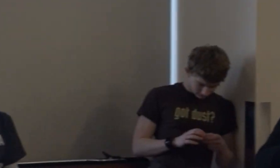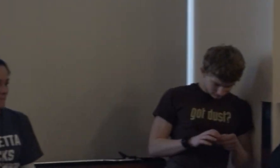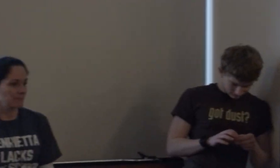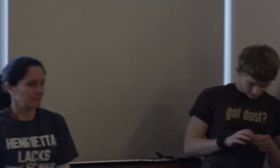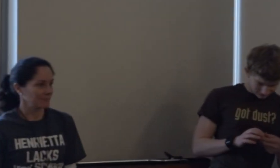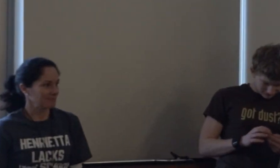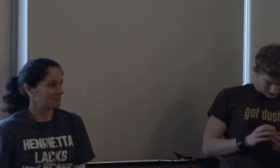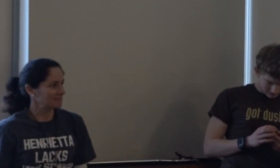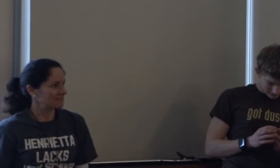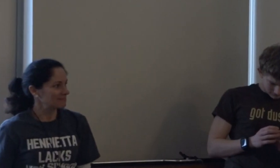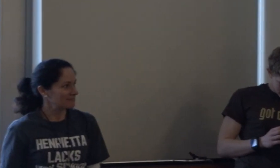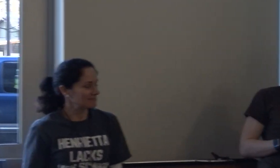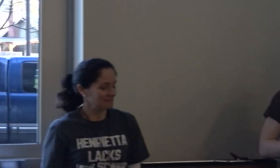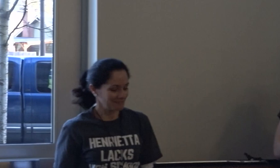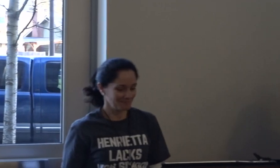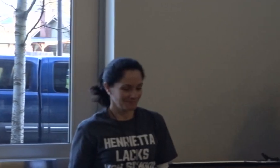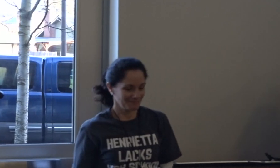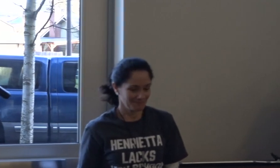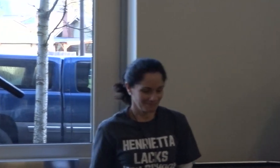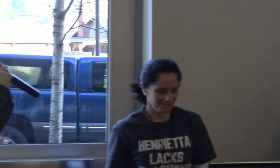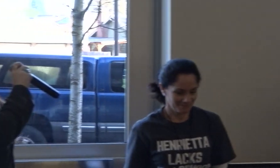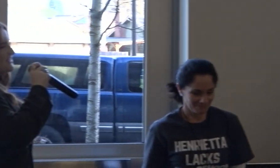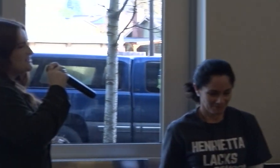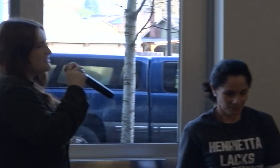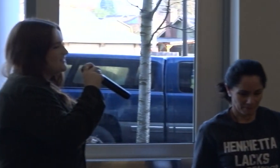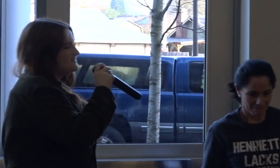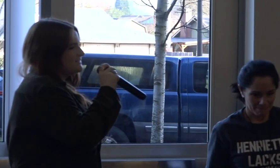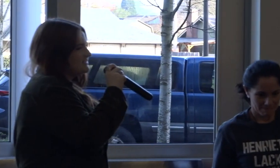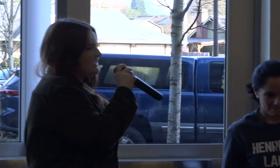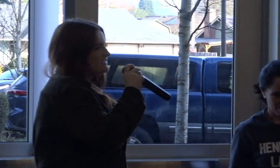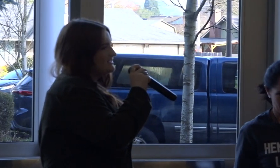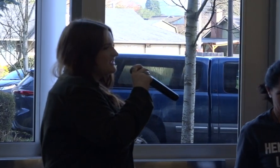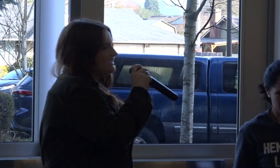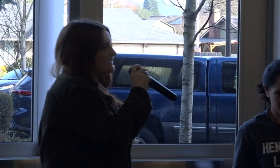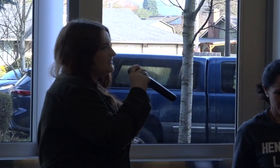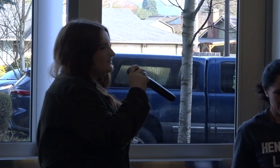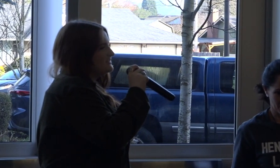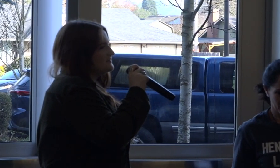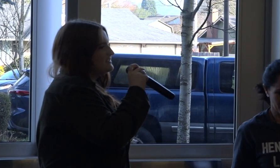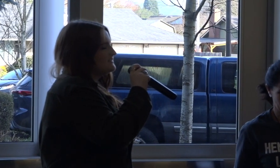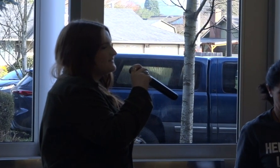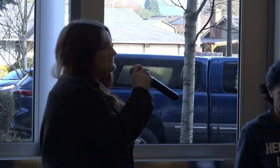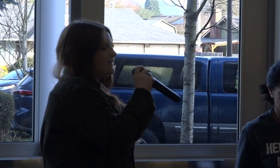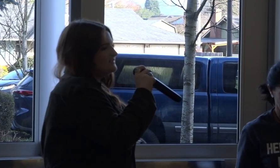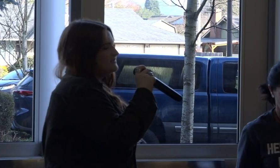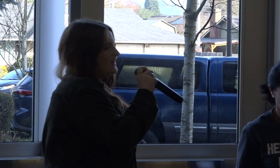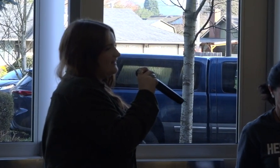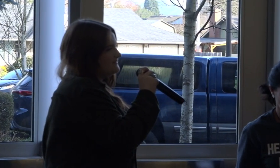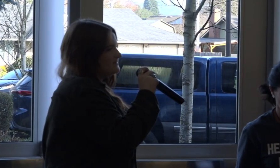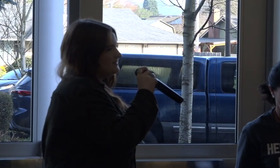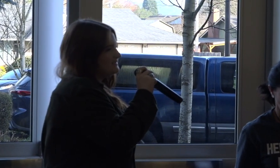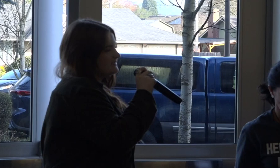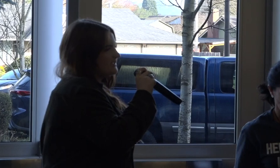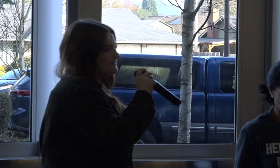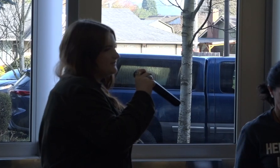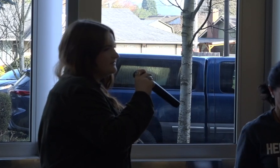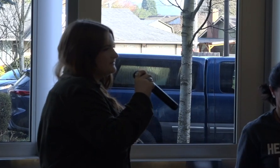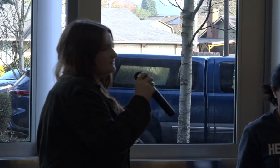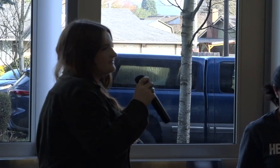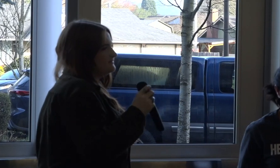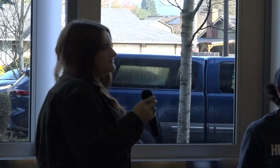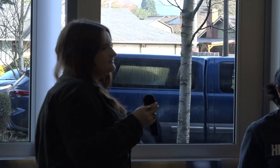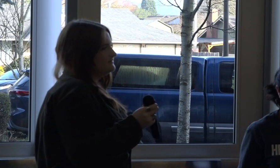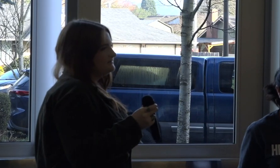I'm Roy, and hey. I wanted to ask, what's your definition of success? What's a piece of advice you have to be